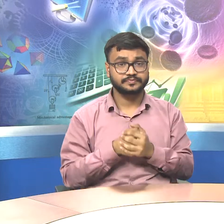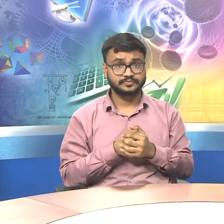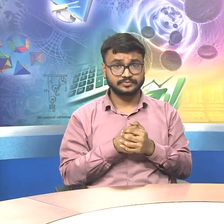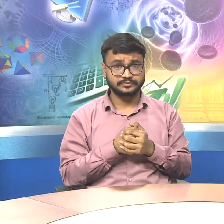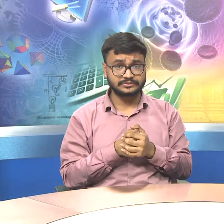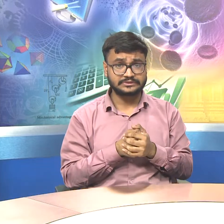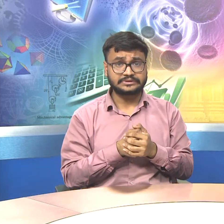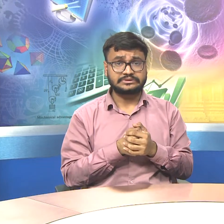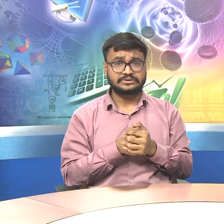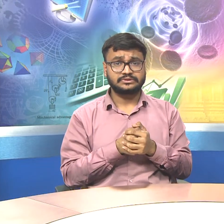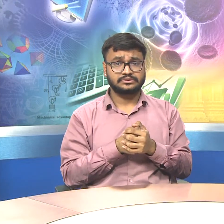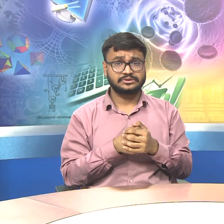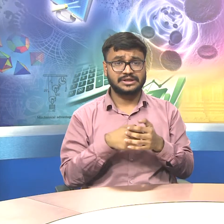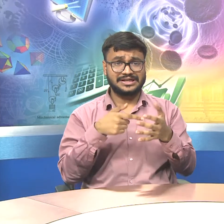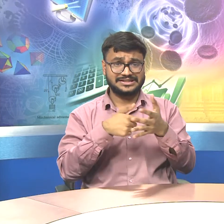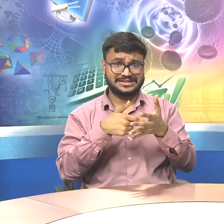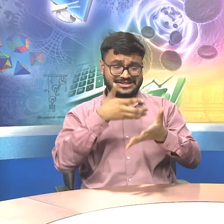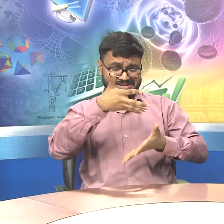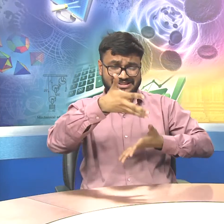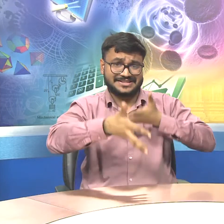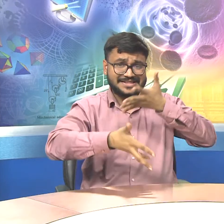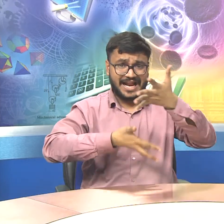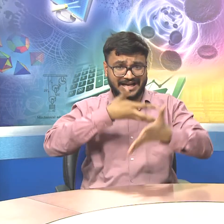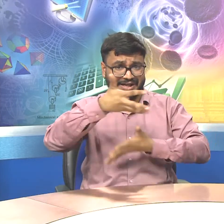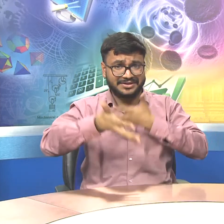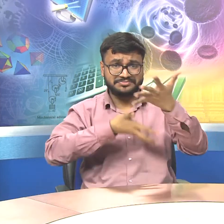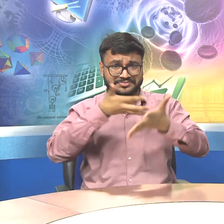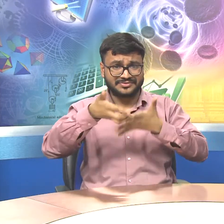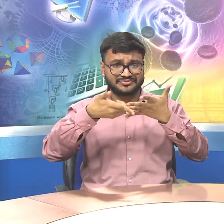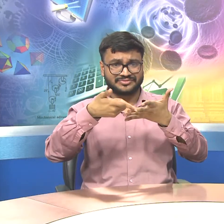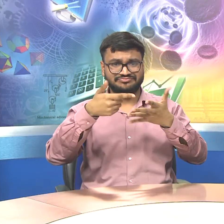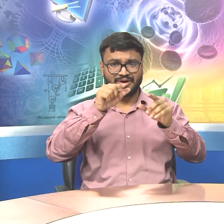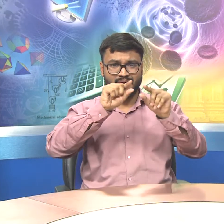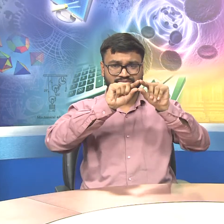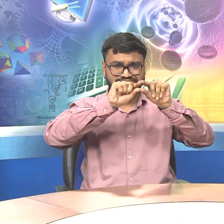When doing two or more tasks at the same time,